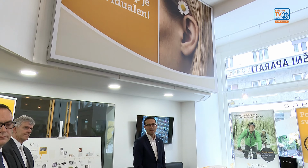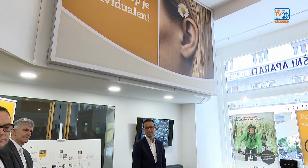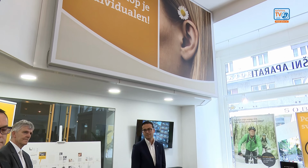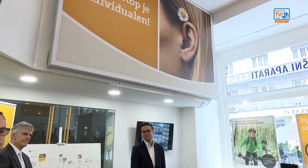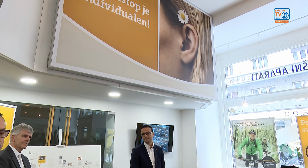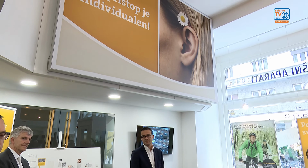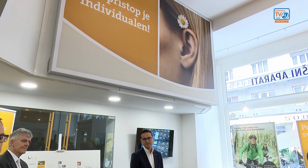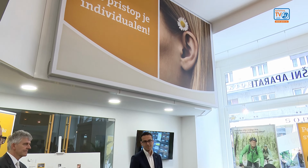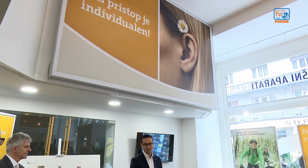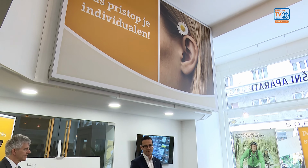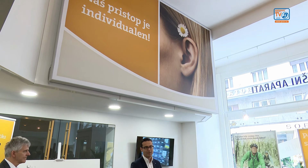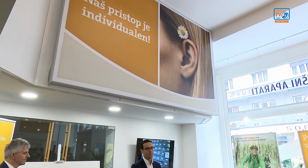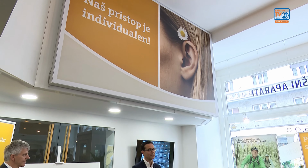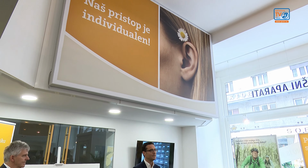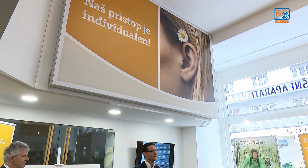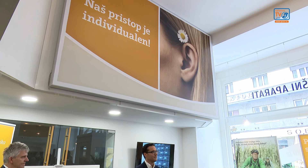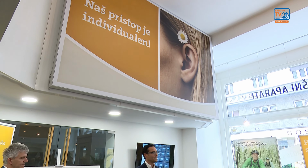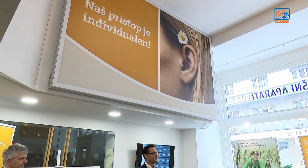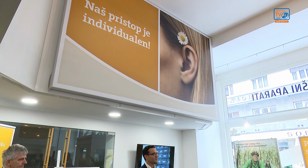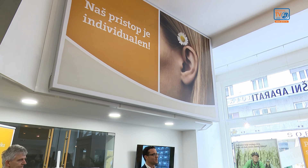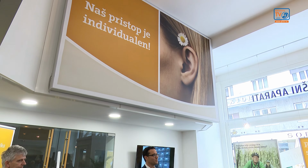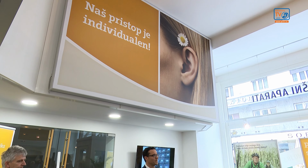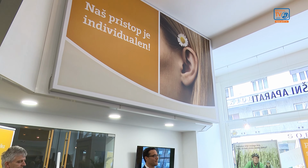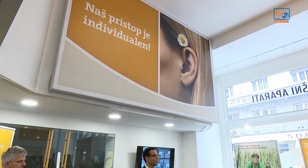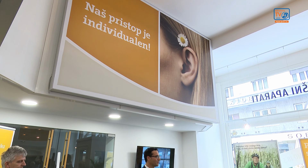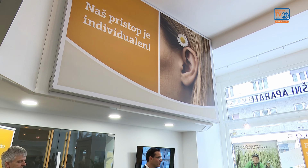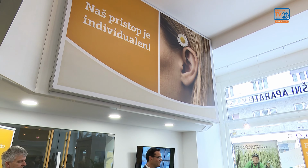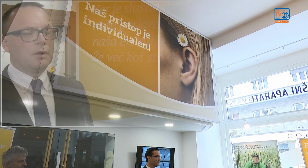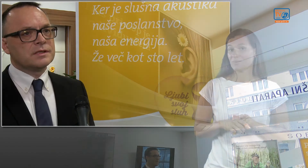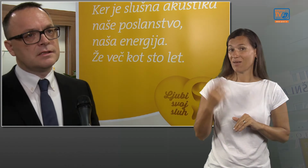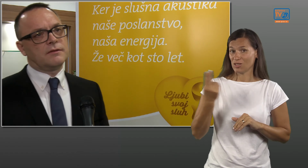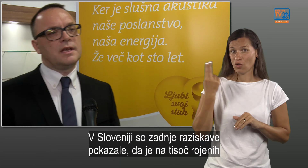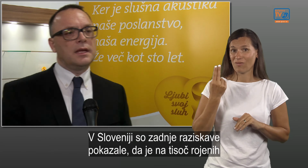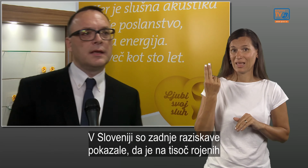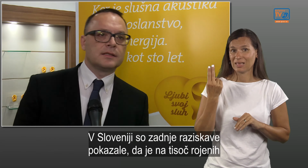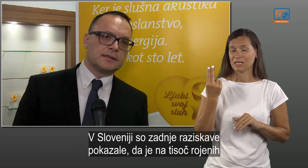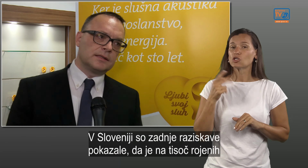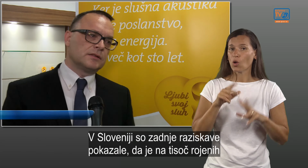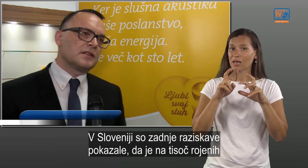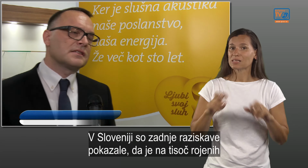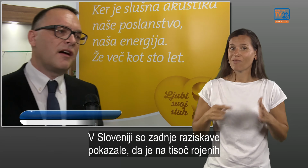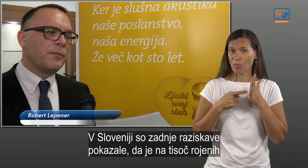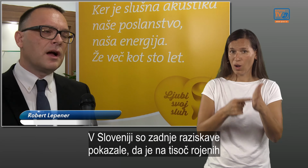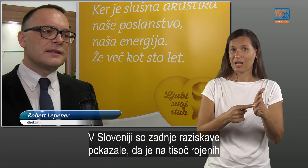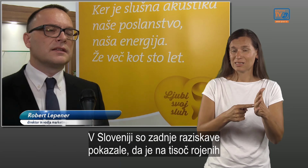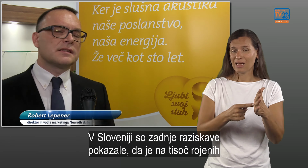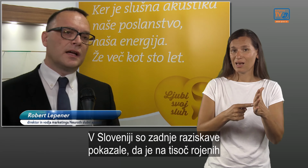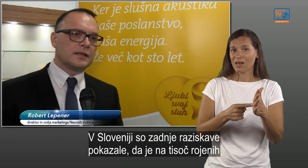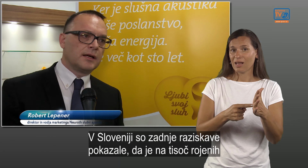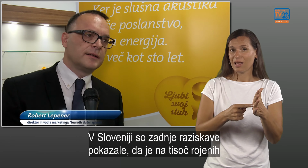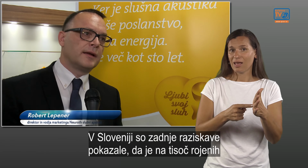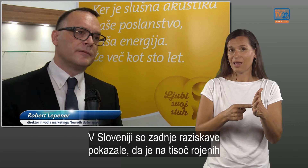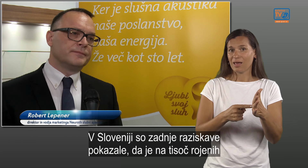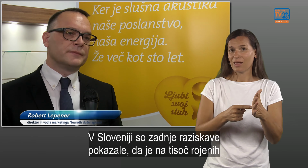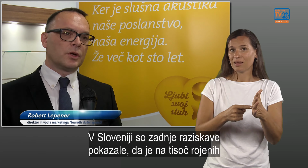our clients. So I'm very happy to be here with you. V Sloveniji so raziskave pokazale ta zadnje,